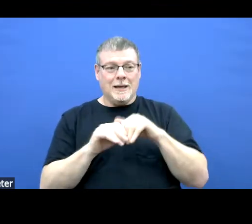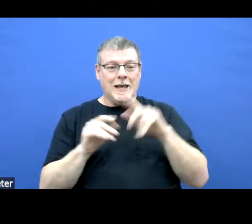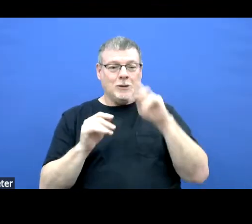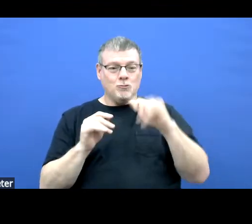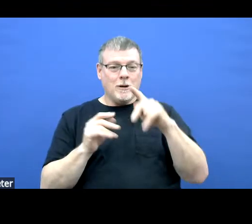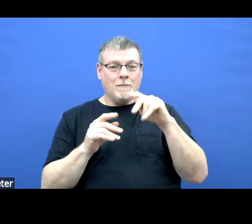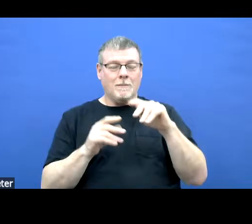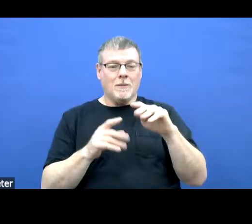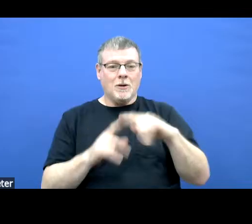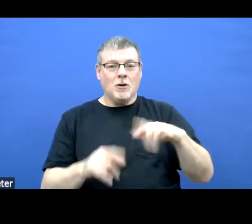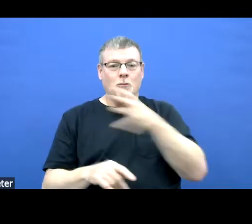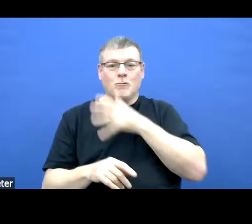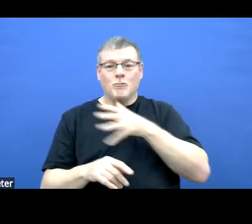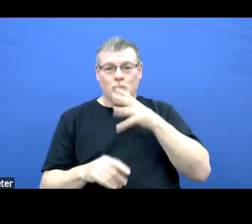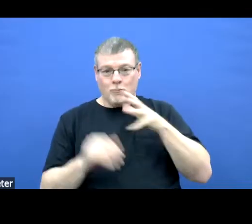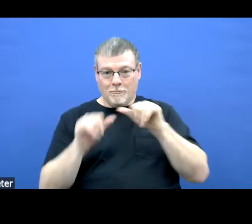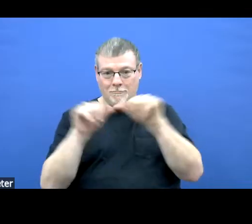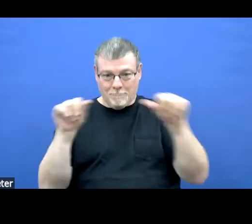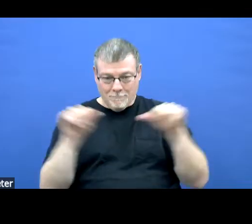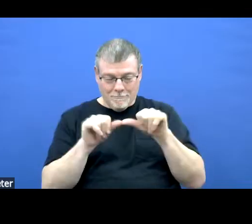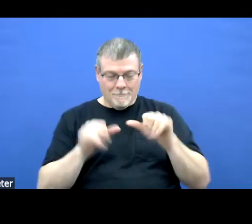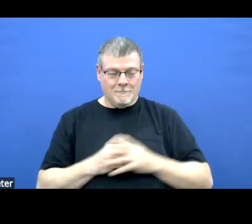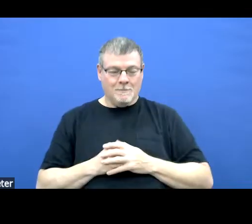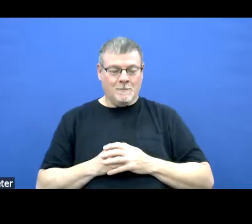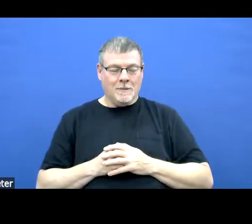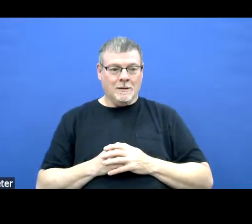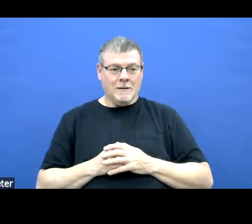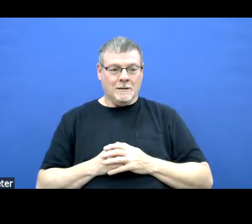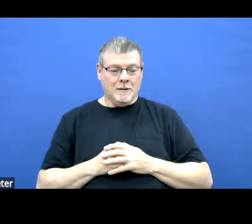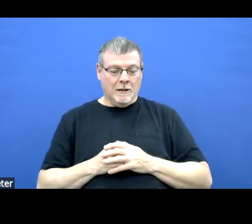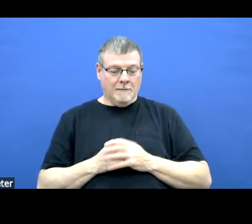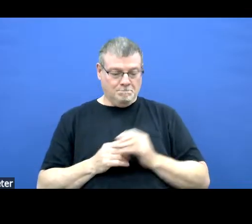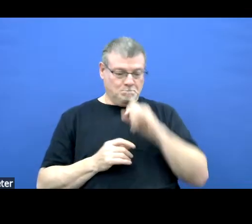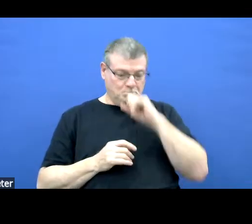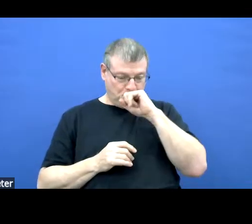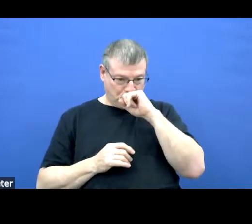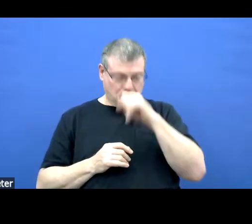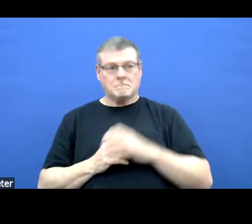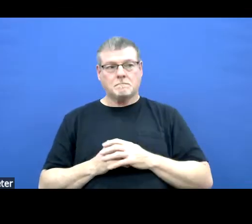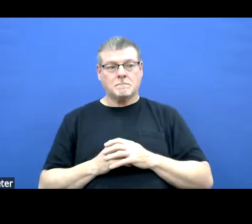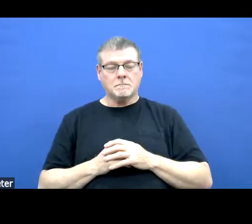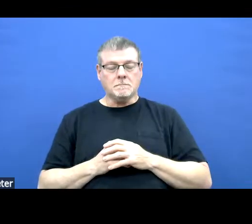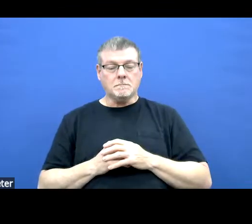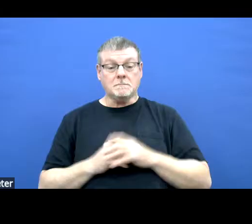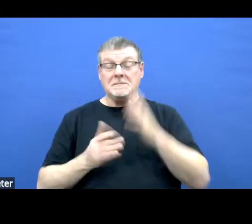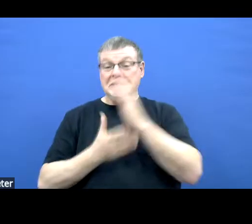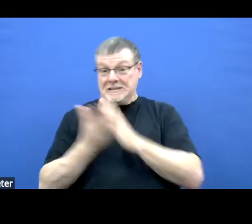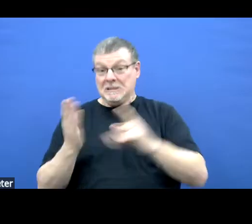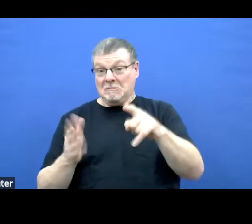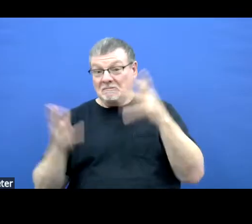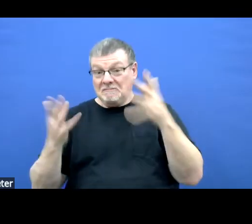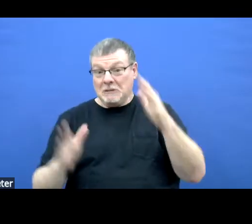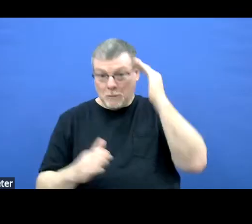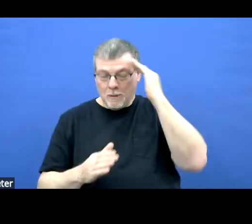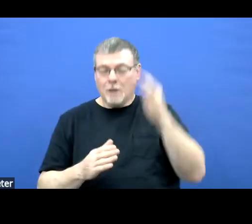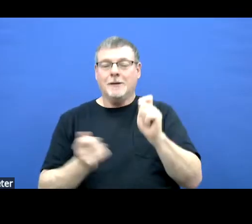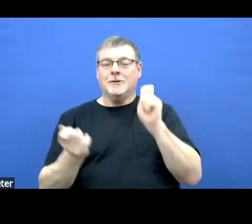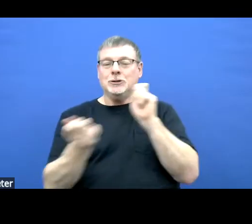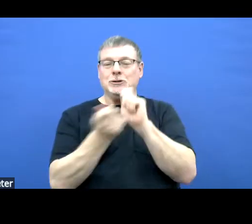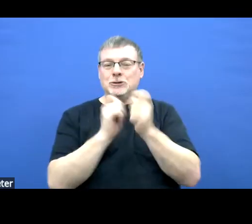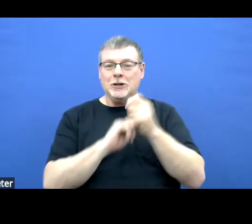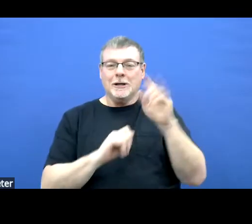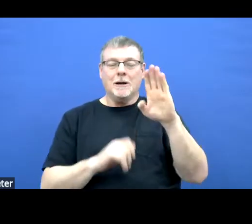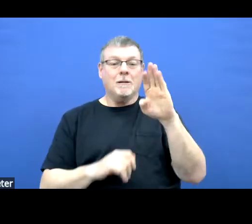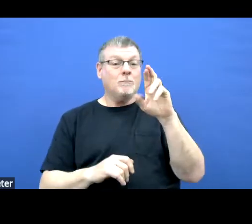rural residential lands. So as some may be aware, we rezoned